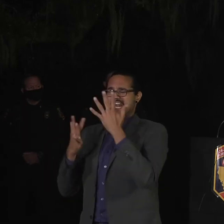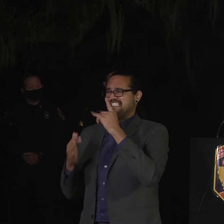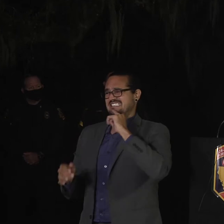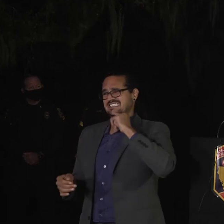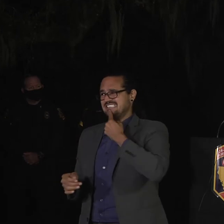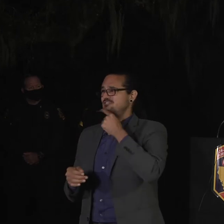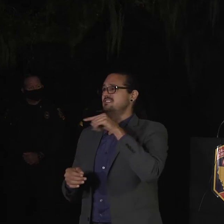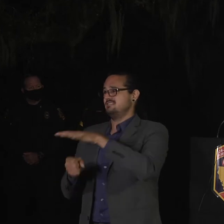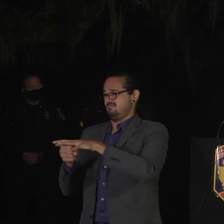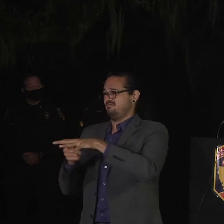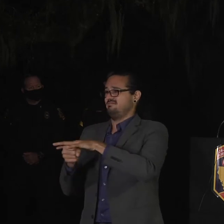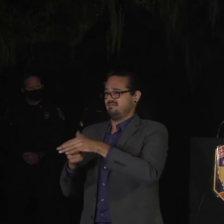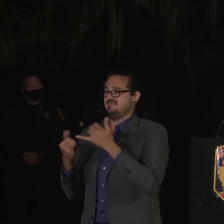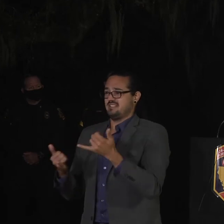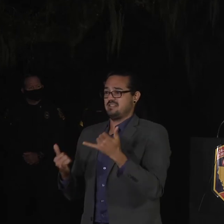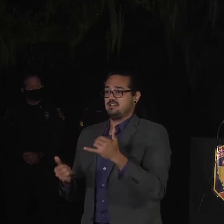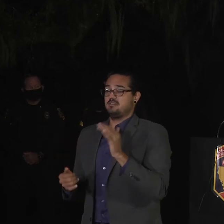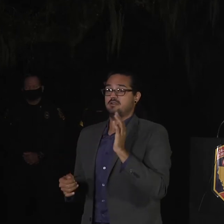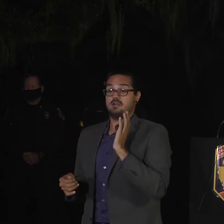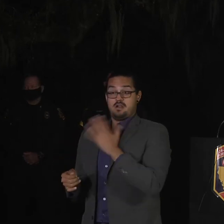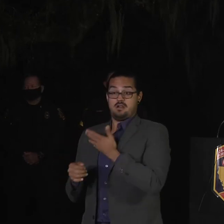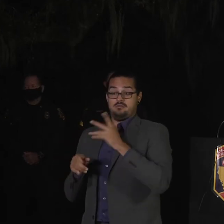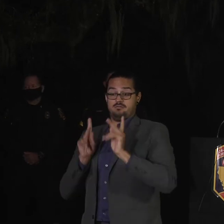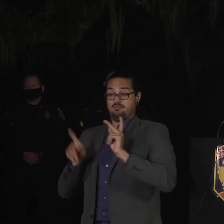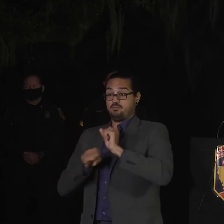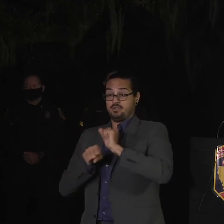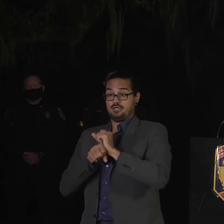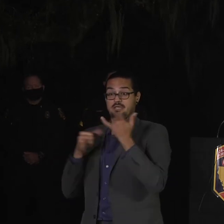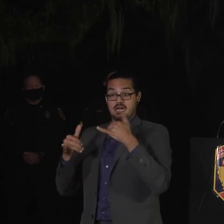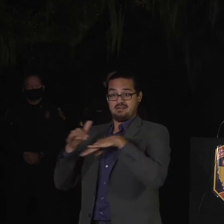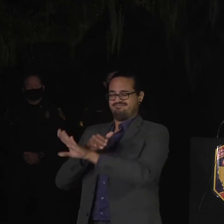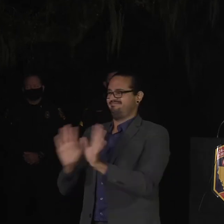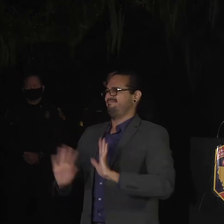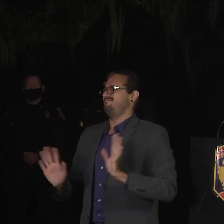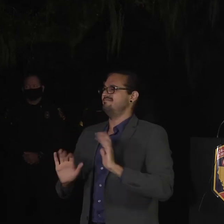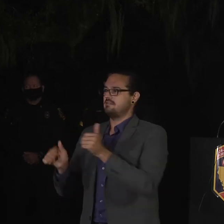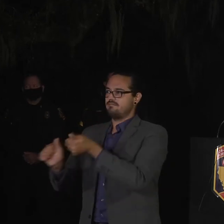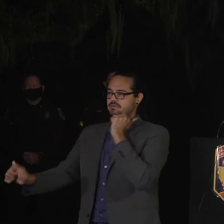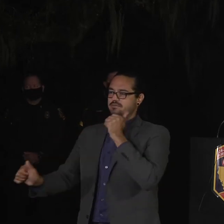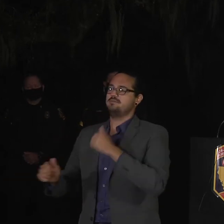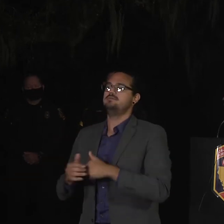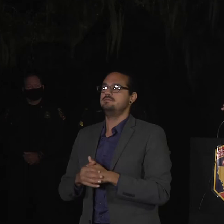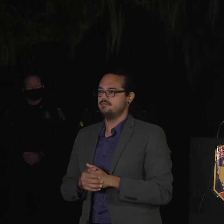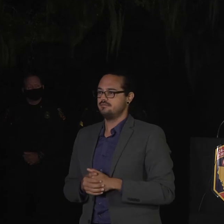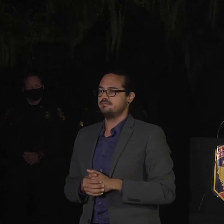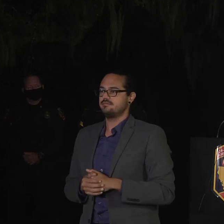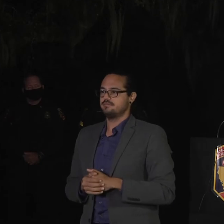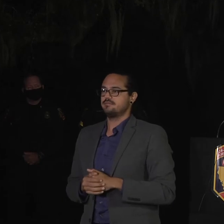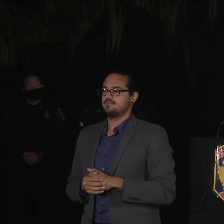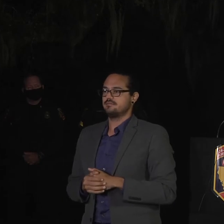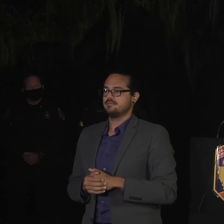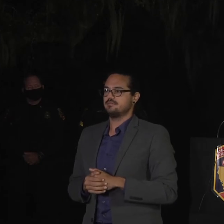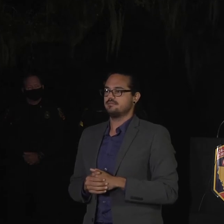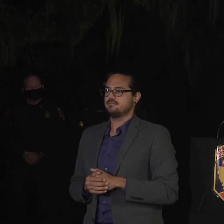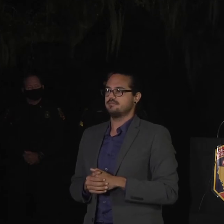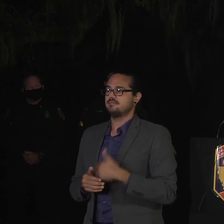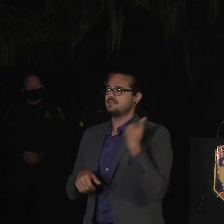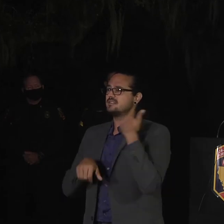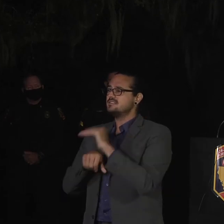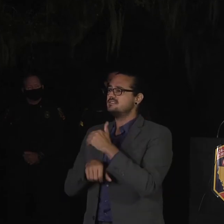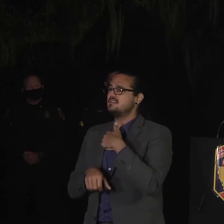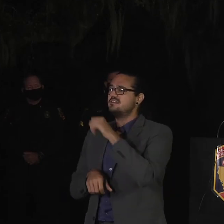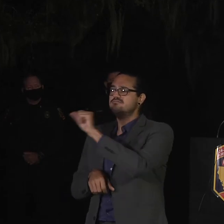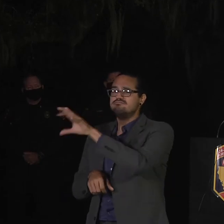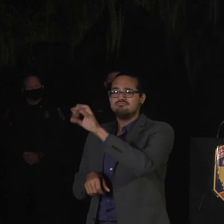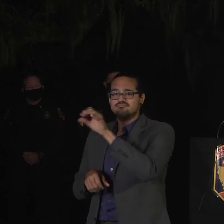quiet night. So, you know, hopefully it stays that way. And like I explained last night, we're going to be out here. You know, we have a heavy police presence. And so and